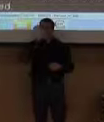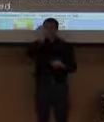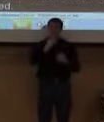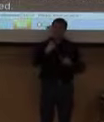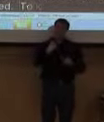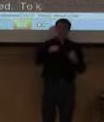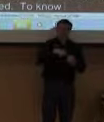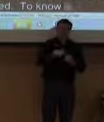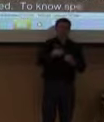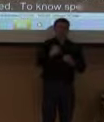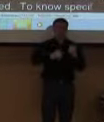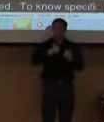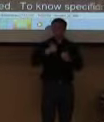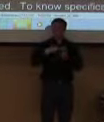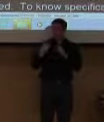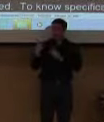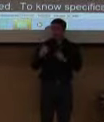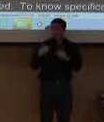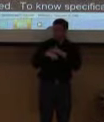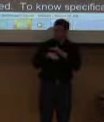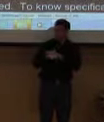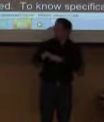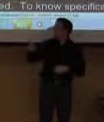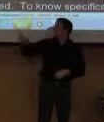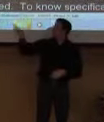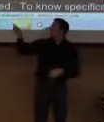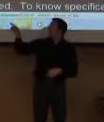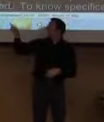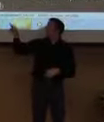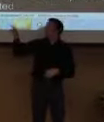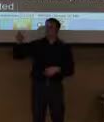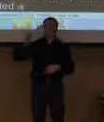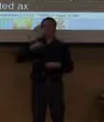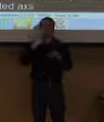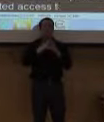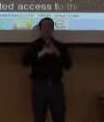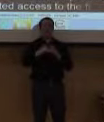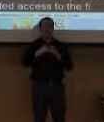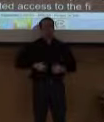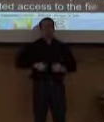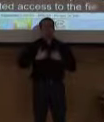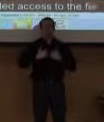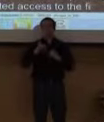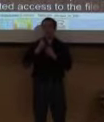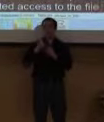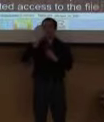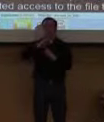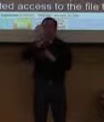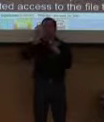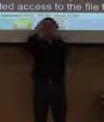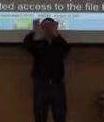student I have granted access to those files, their email address letters appear in the upper right there.